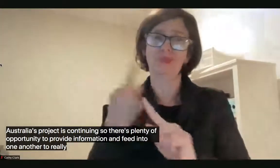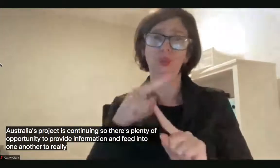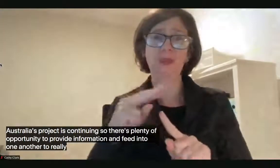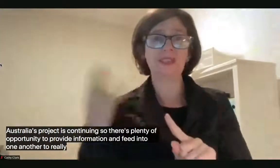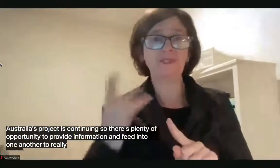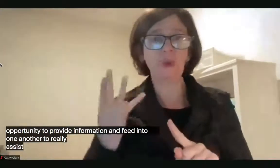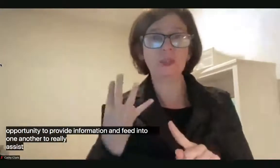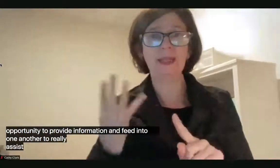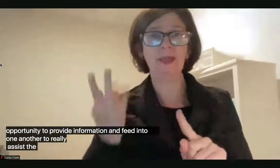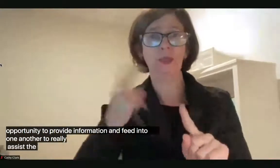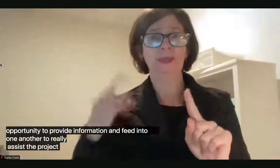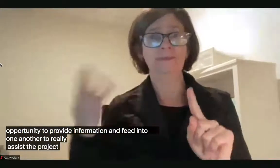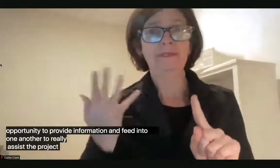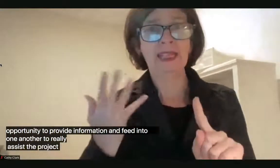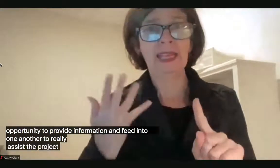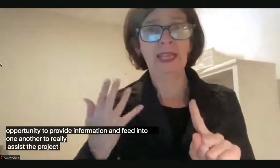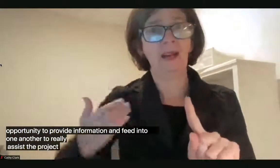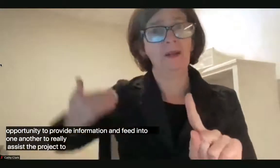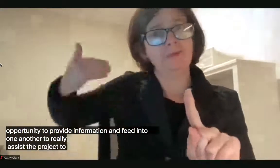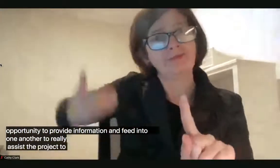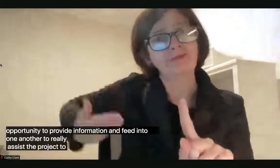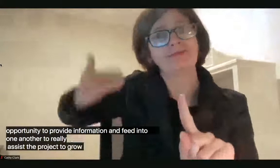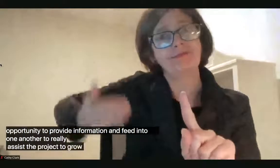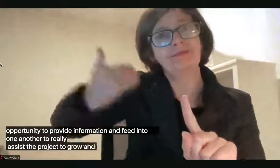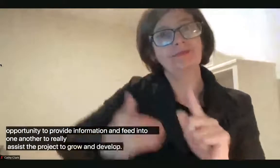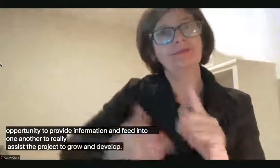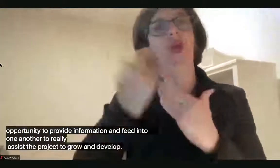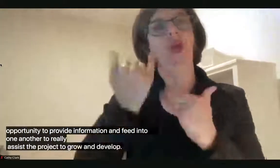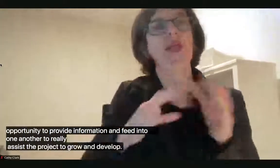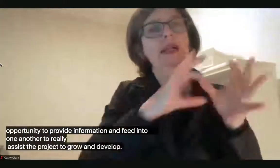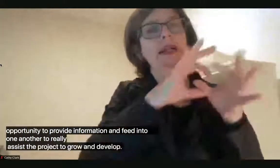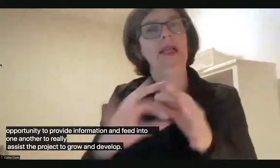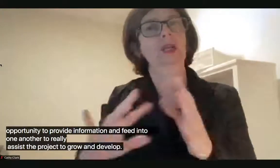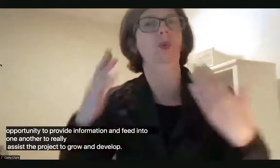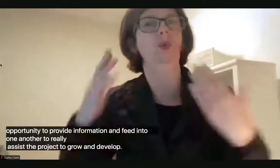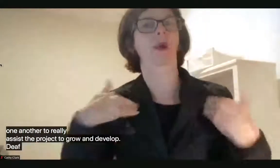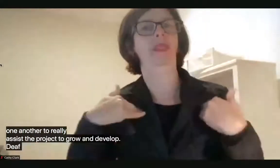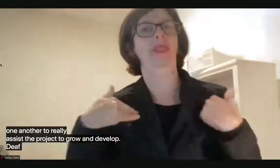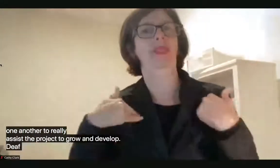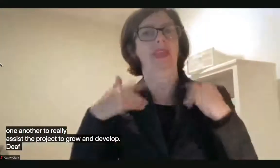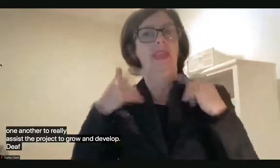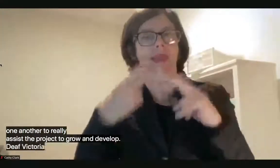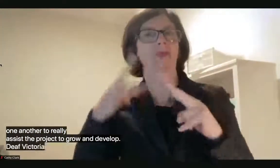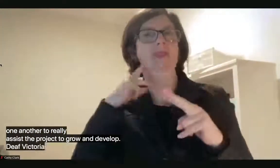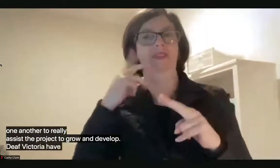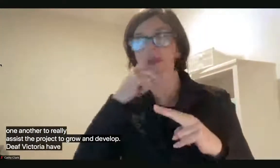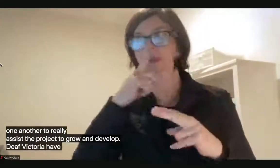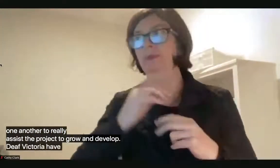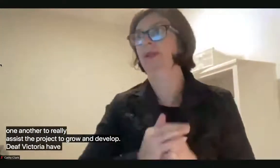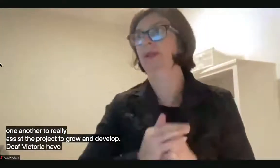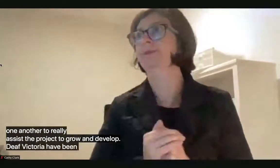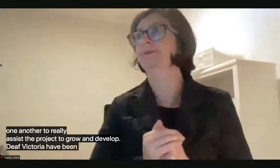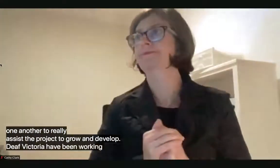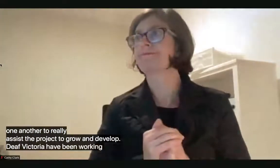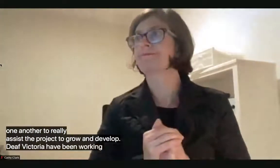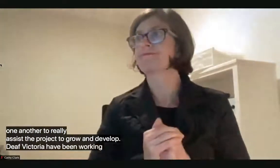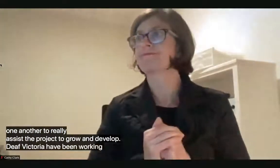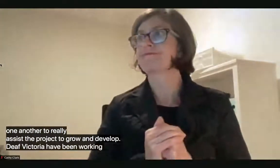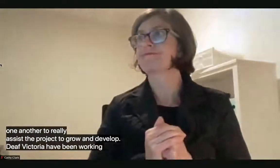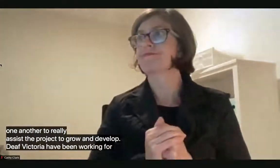Deaf Victoria have been working for a very long time. 2014 and 15, we have been investigating into the health